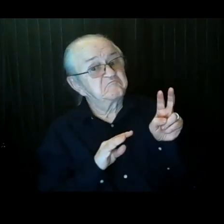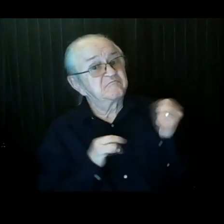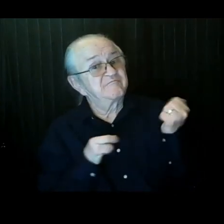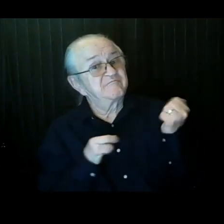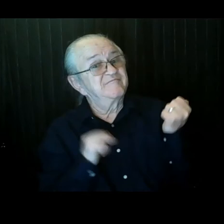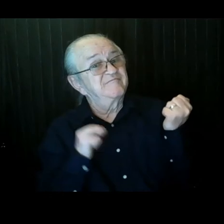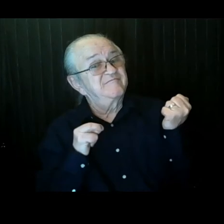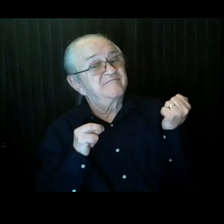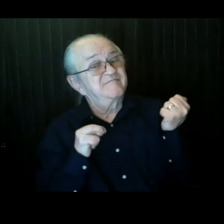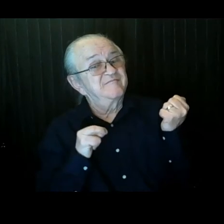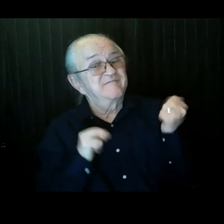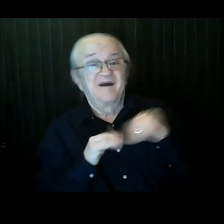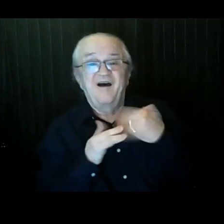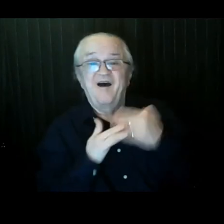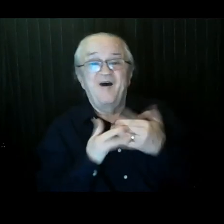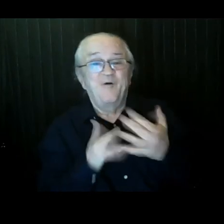they're all looking for this one note.